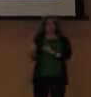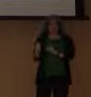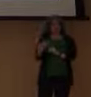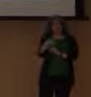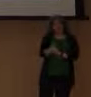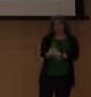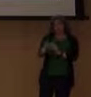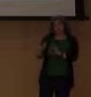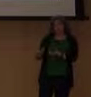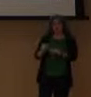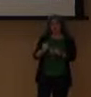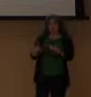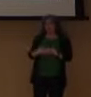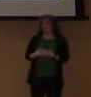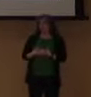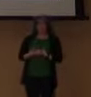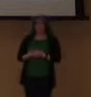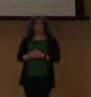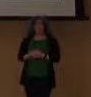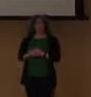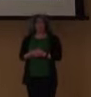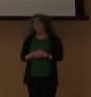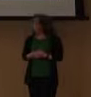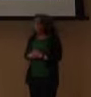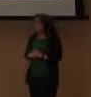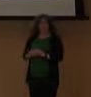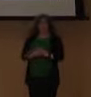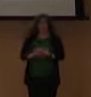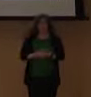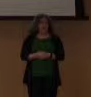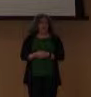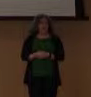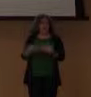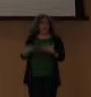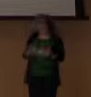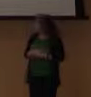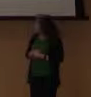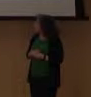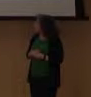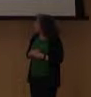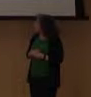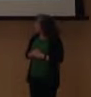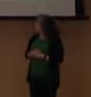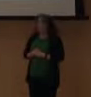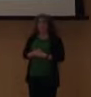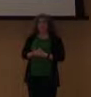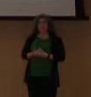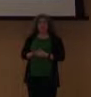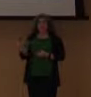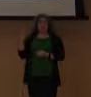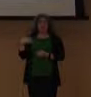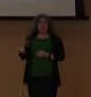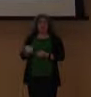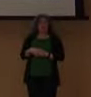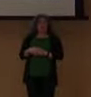our students being tutored by an adjunct tutor who lives in Florida. Again, a great example of how this works. And